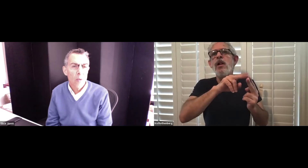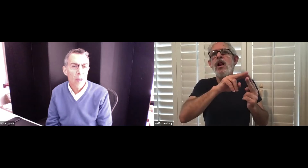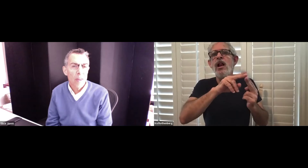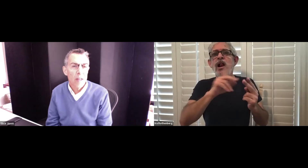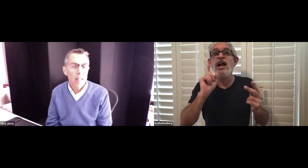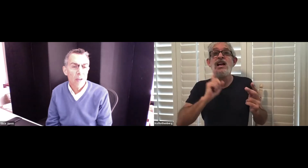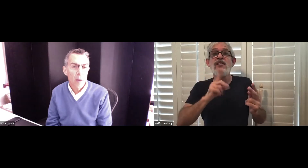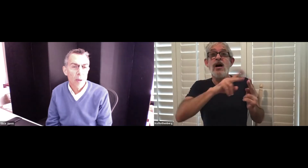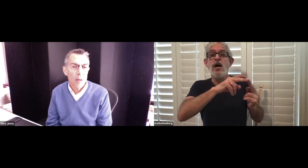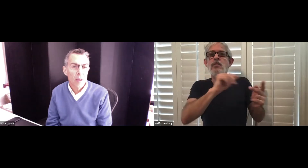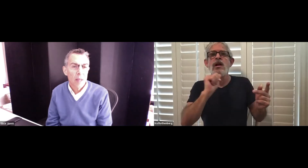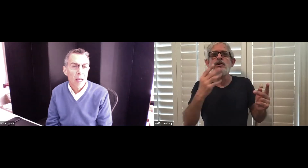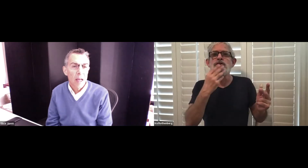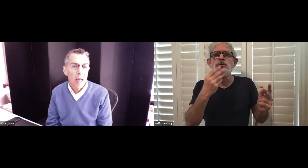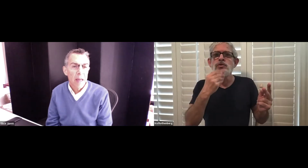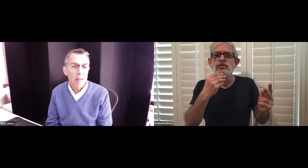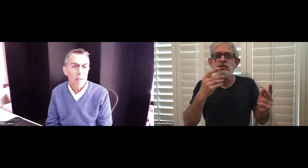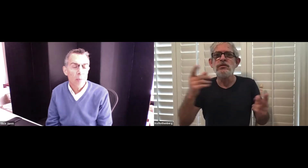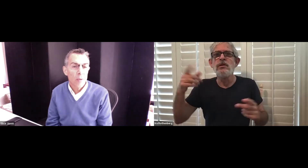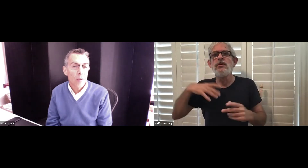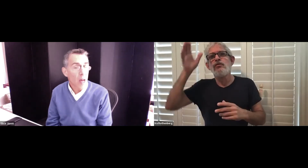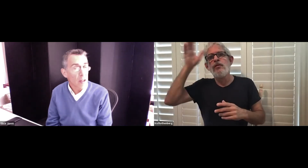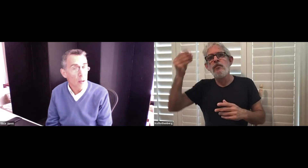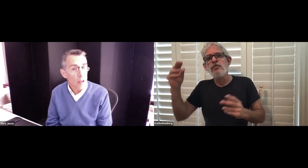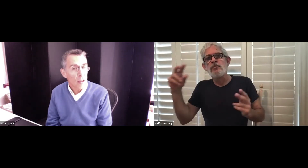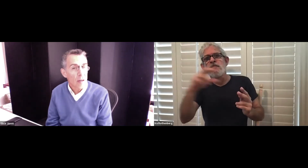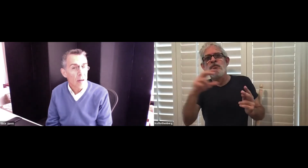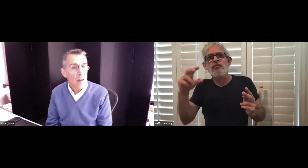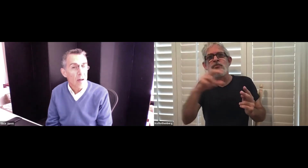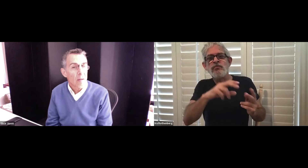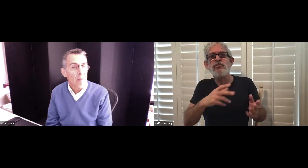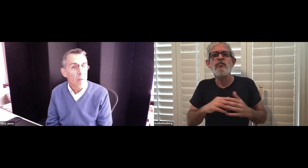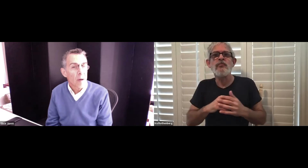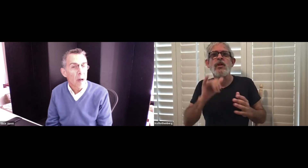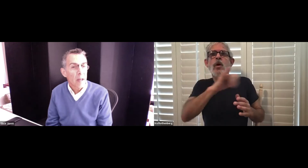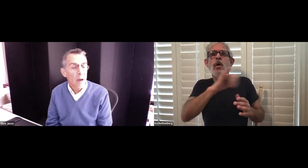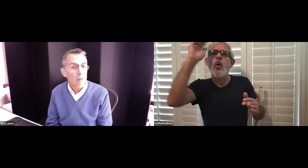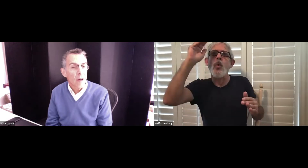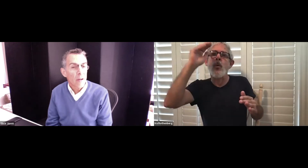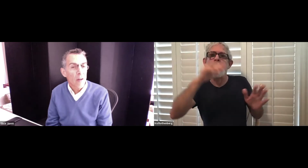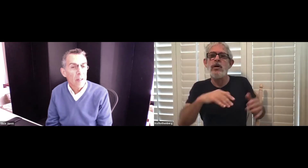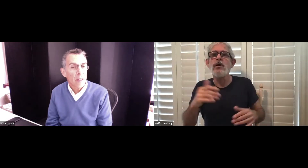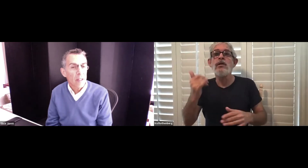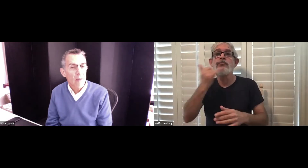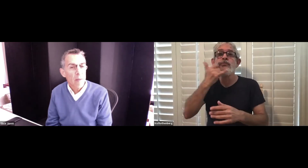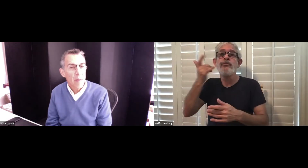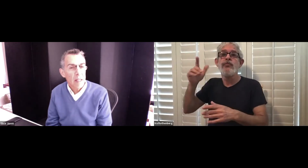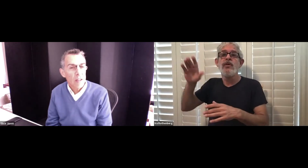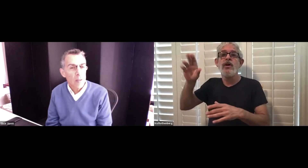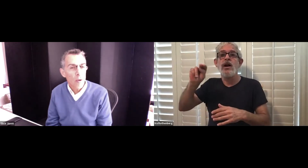a deaf couple. And that deaf couple were not Jewish, but my grandfather often gave them money to support them. And